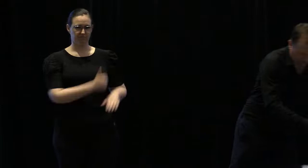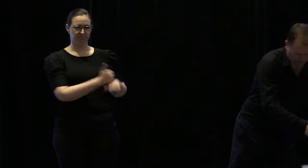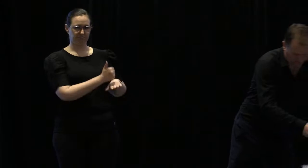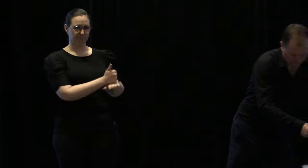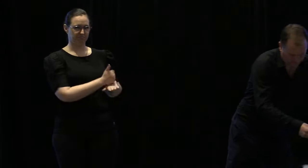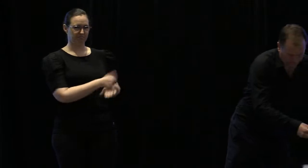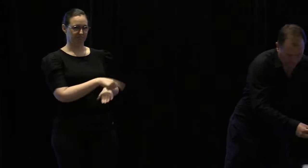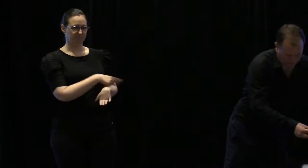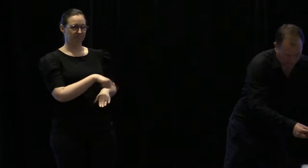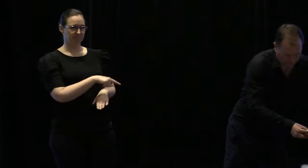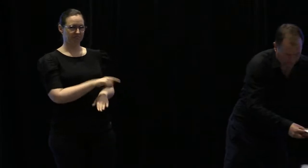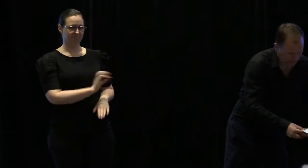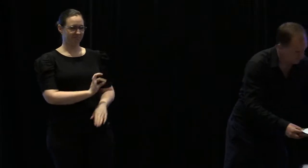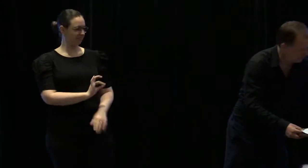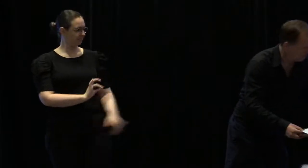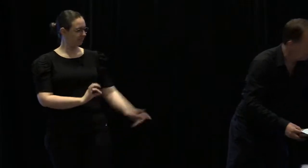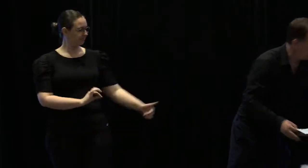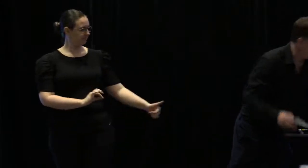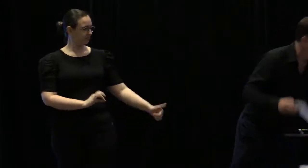closer?